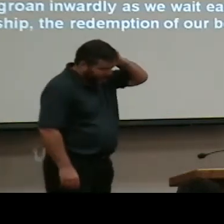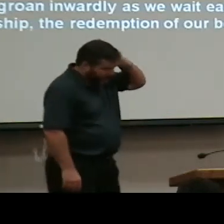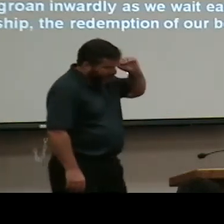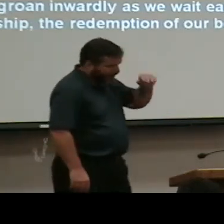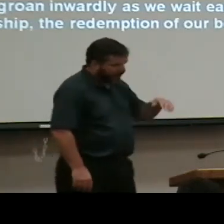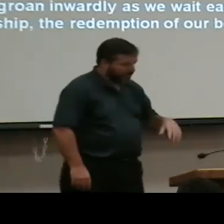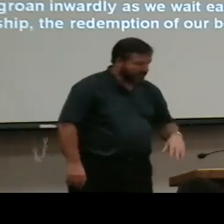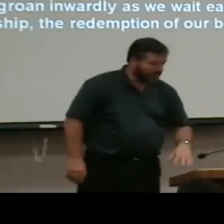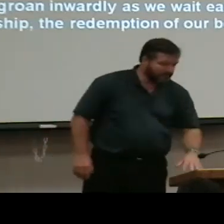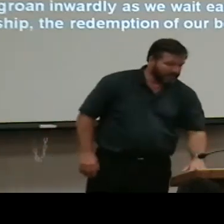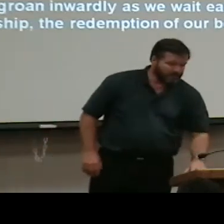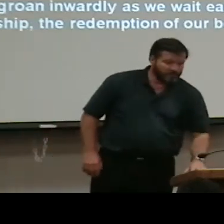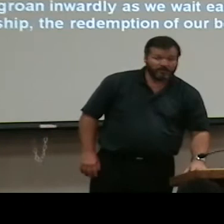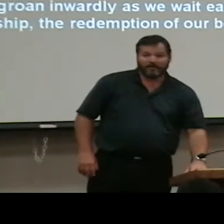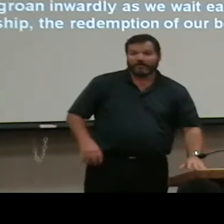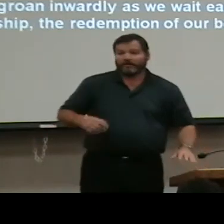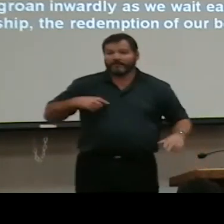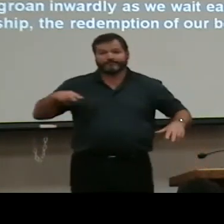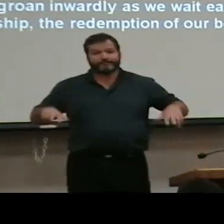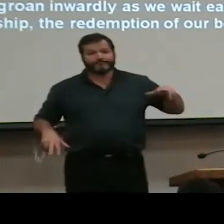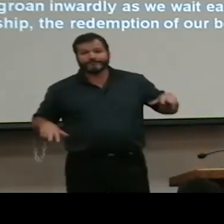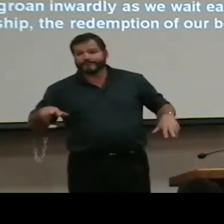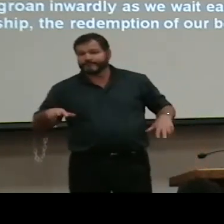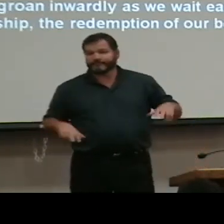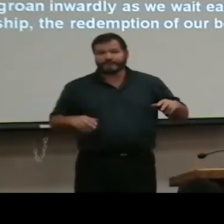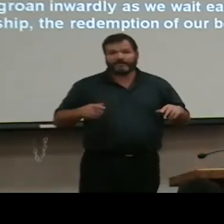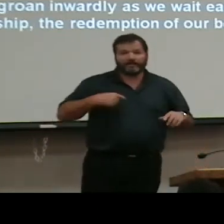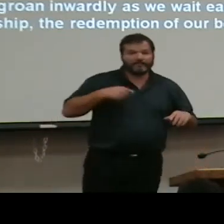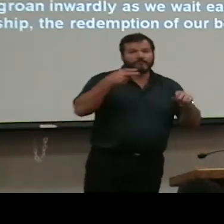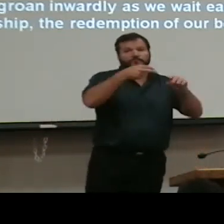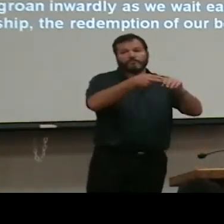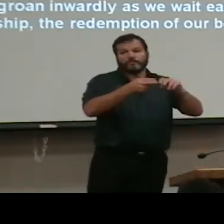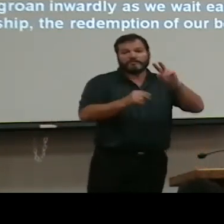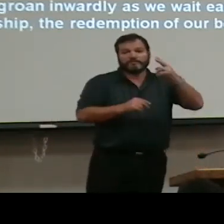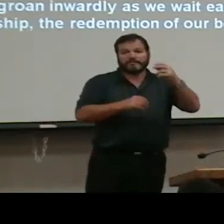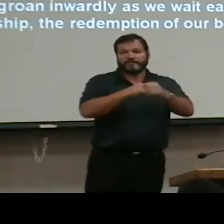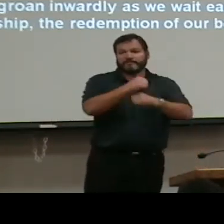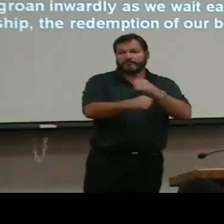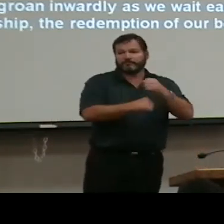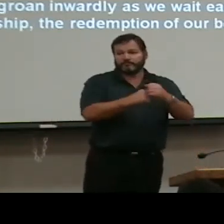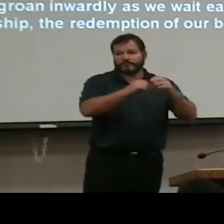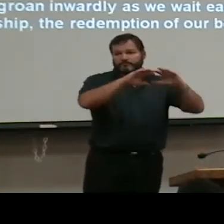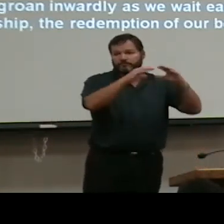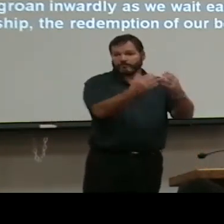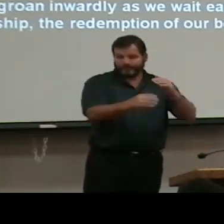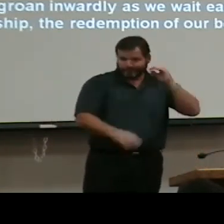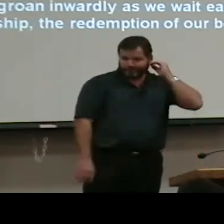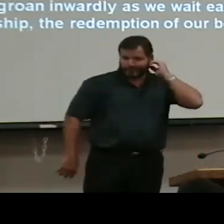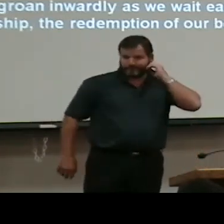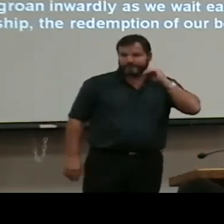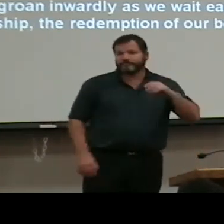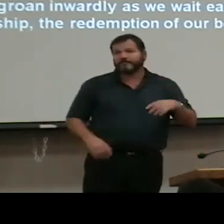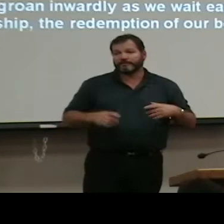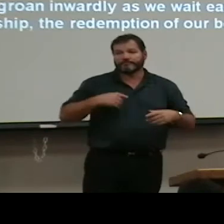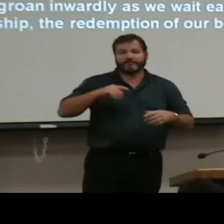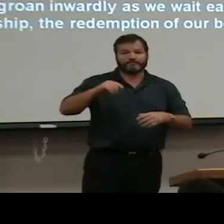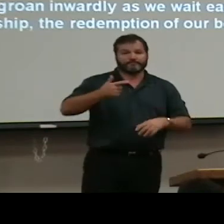I was awkward. I joined the second year as a freshman, though.